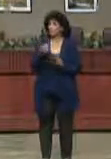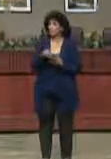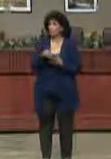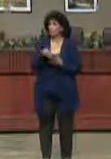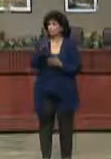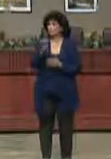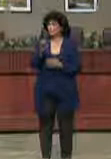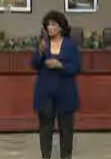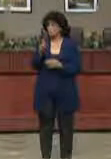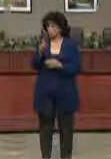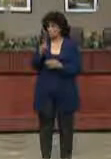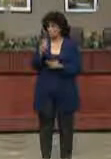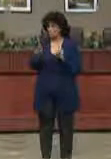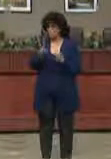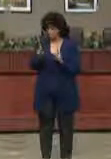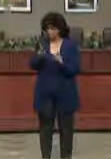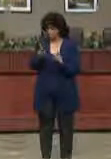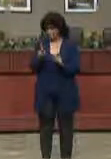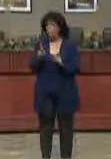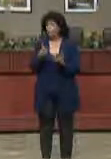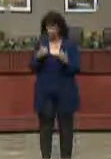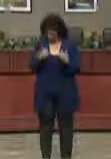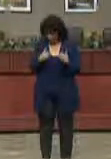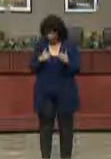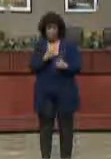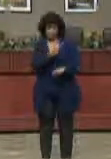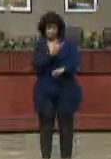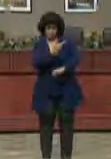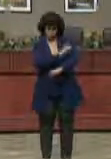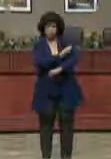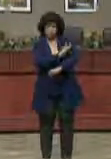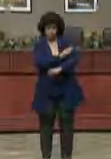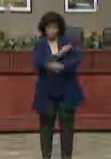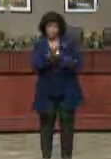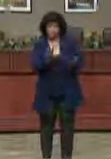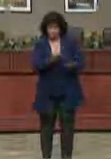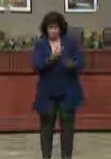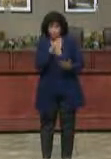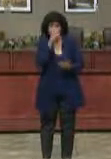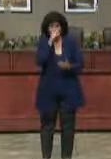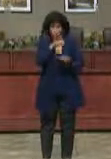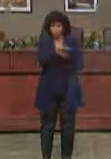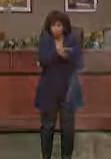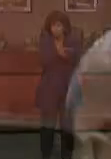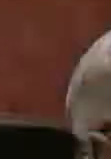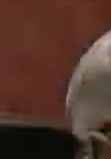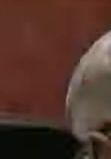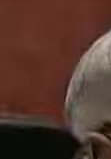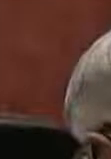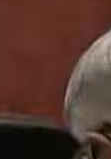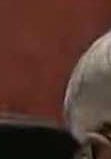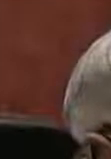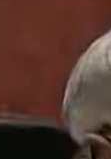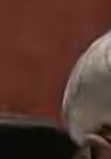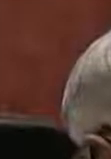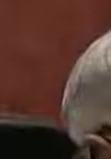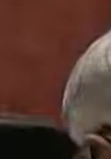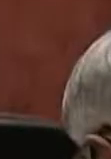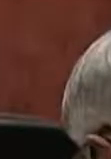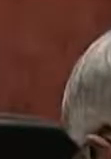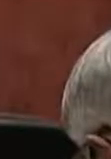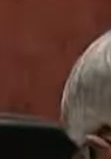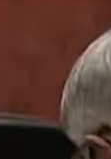5,461 people have been vaccinated in Orange County in the past 6 days. It's a